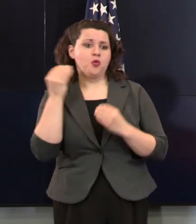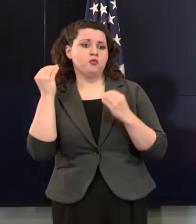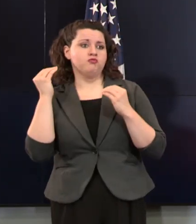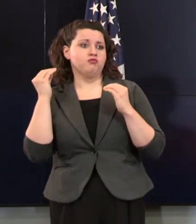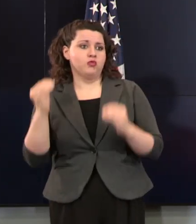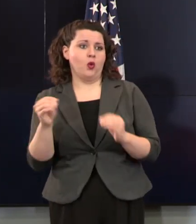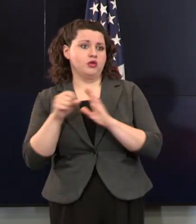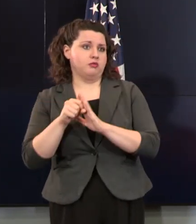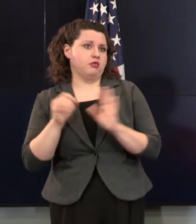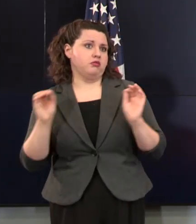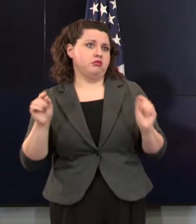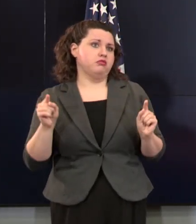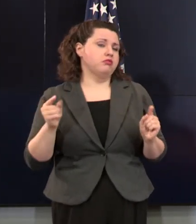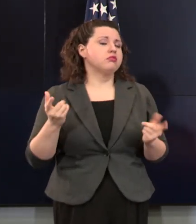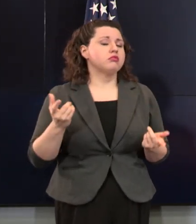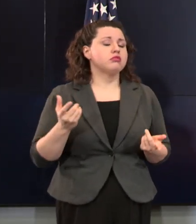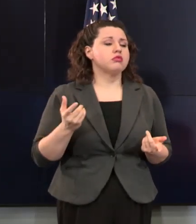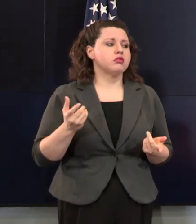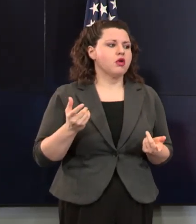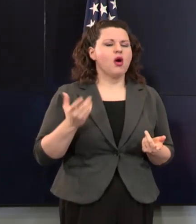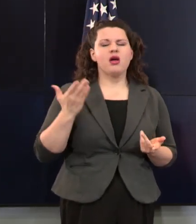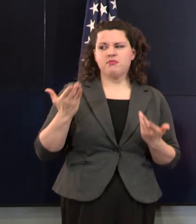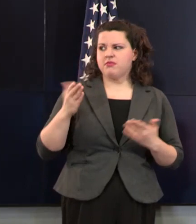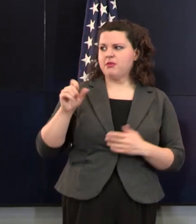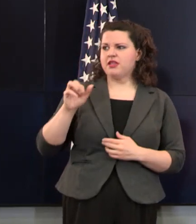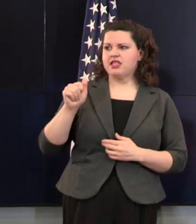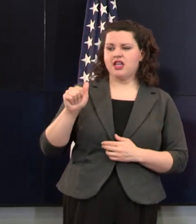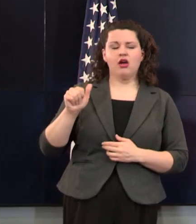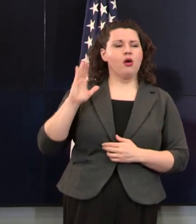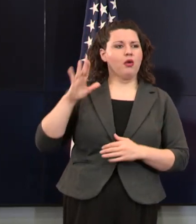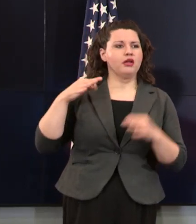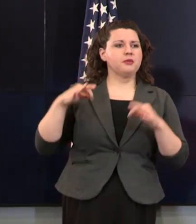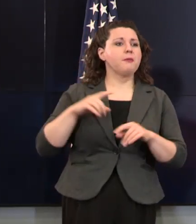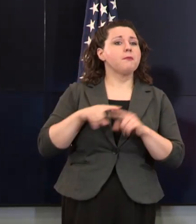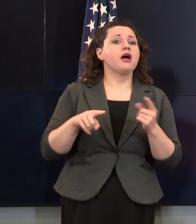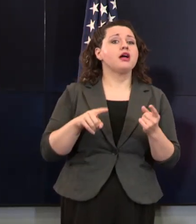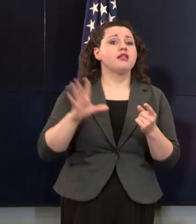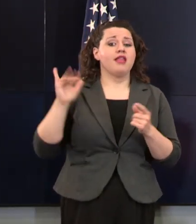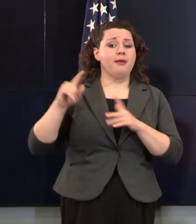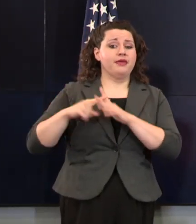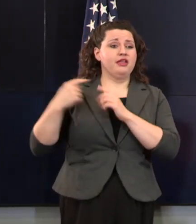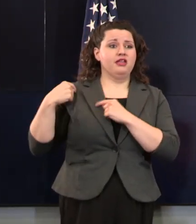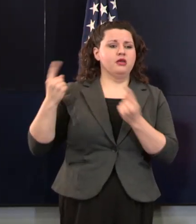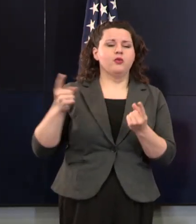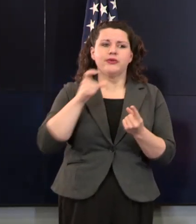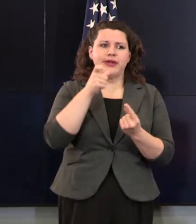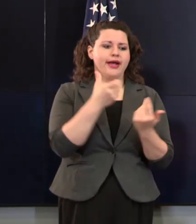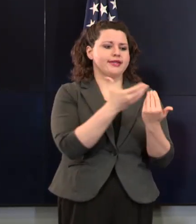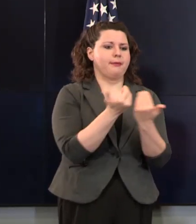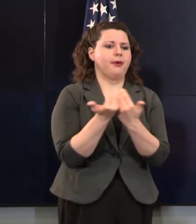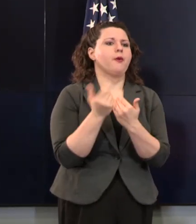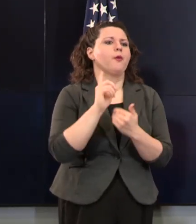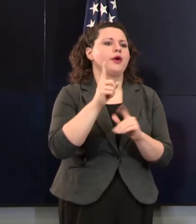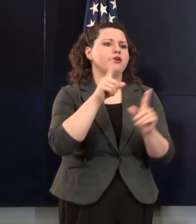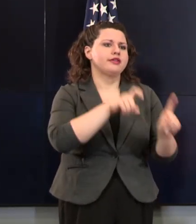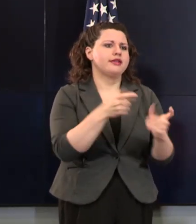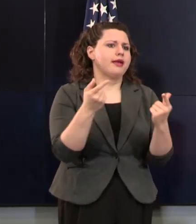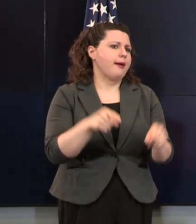of the broader picture. yeah, and I might let Sarah talk about this, but from the very beginning, we didn't separate out the different